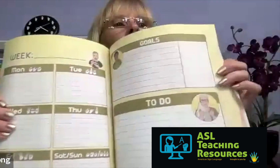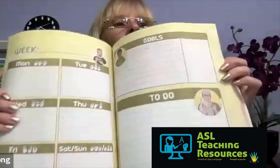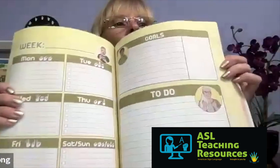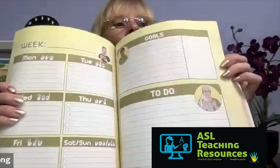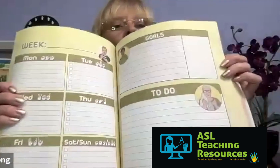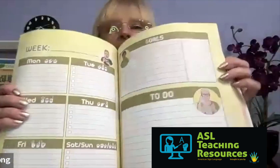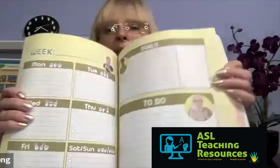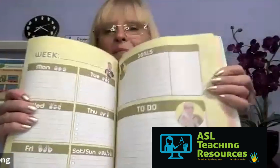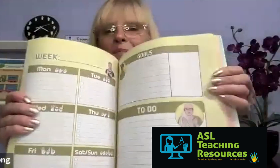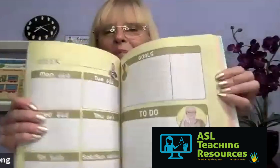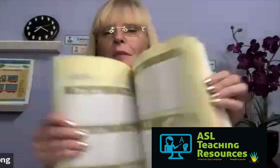Okay.